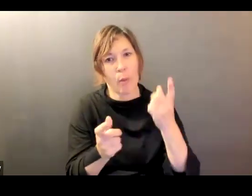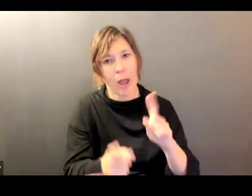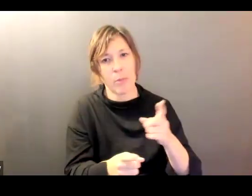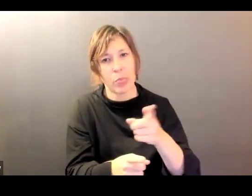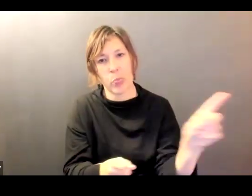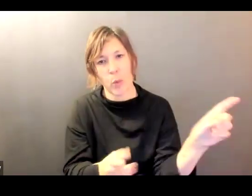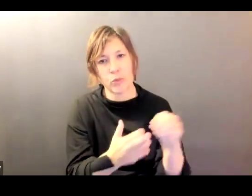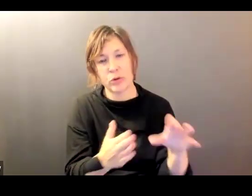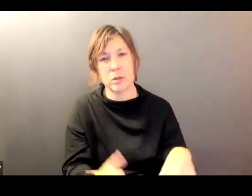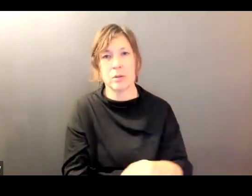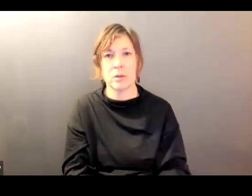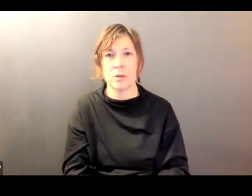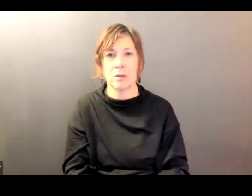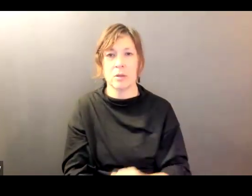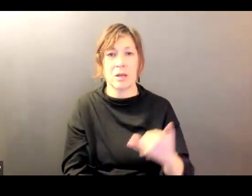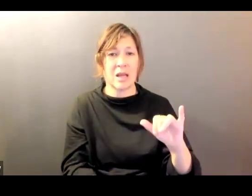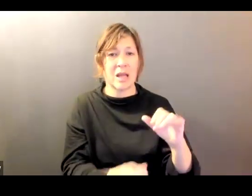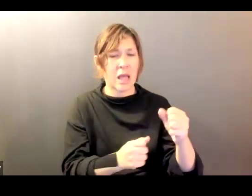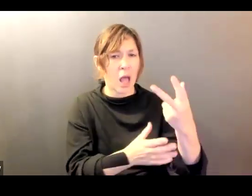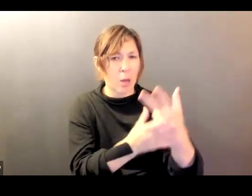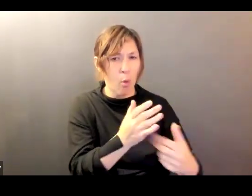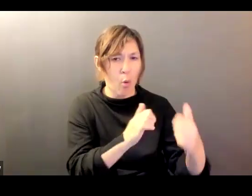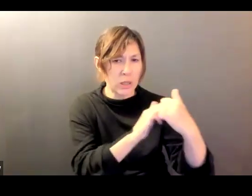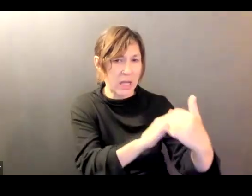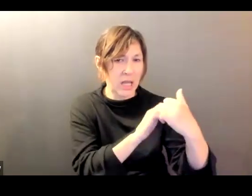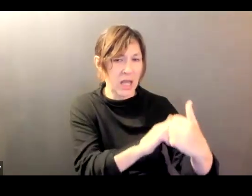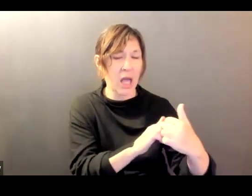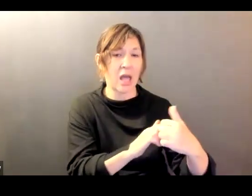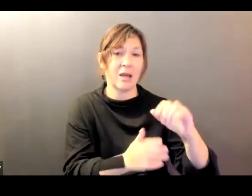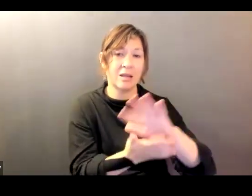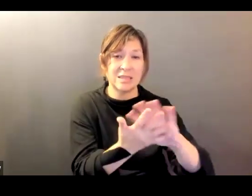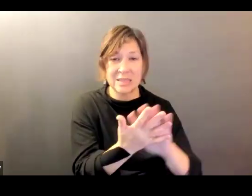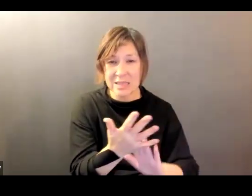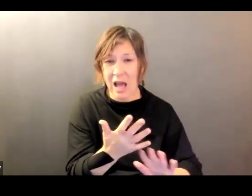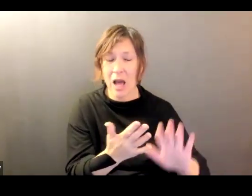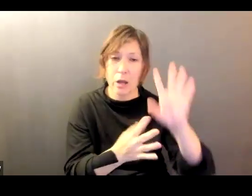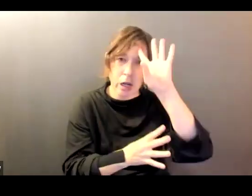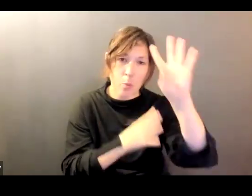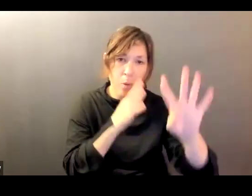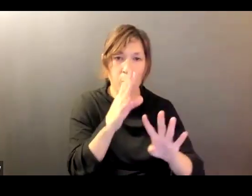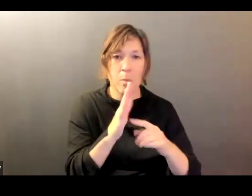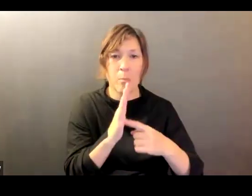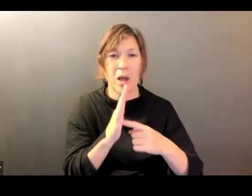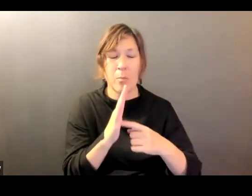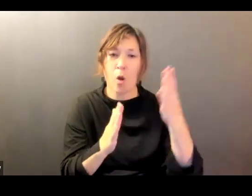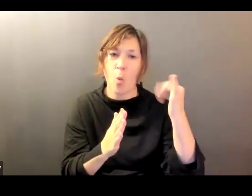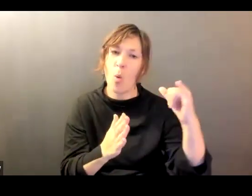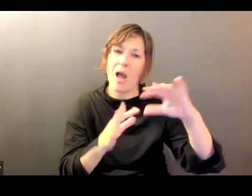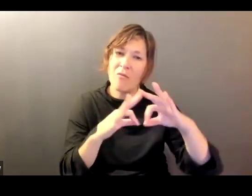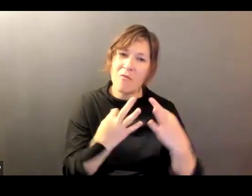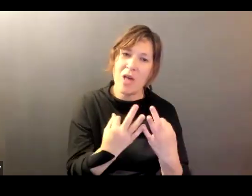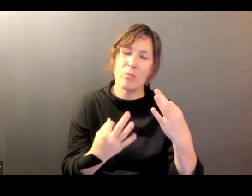also to like co-design what the model looks like, given that they know the complexity of their kids the most. And I'm really thinking about our